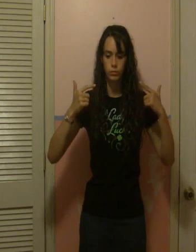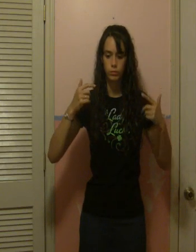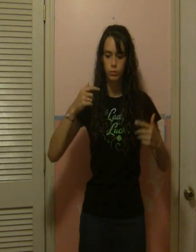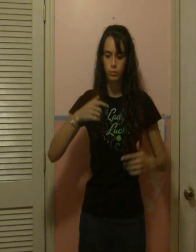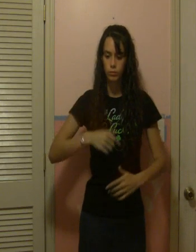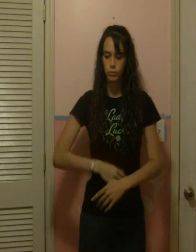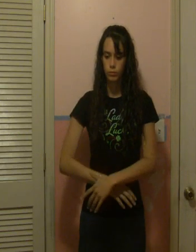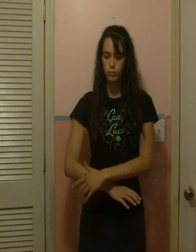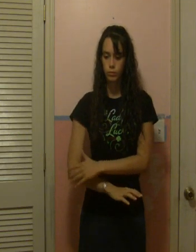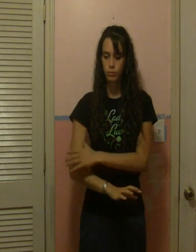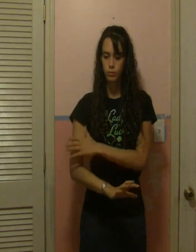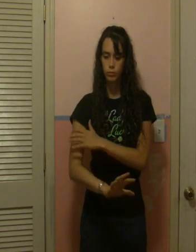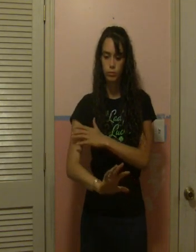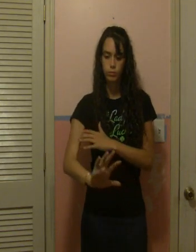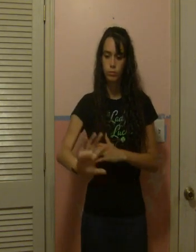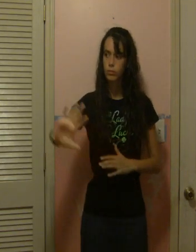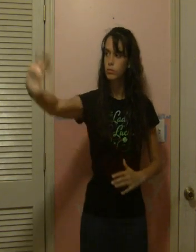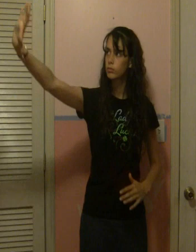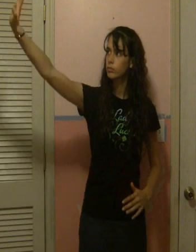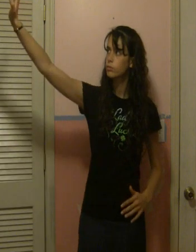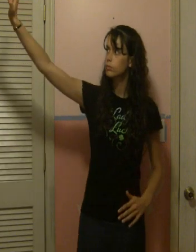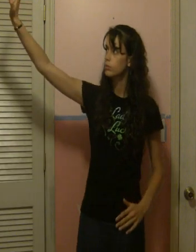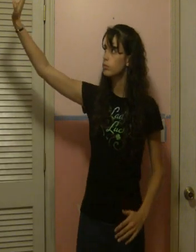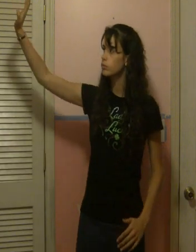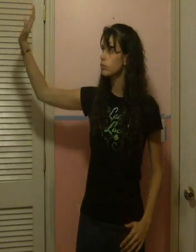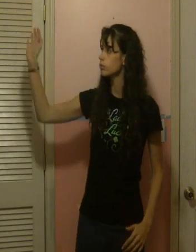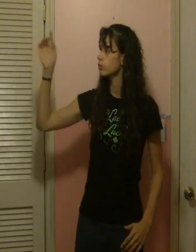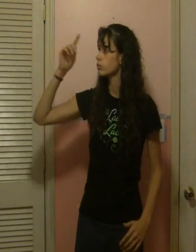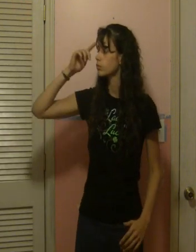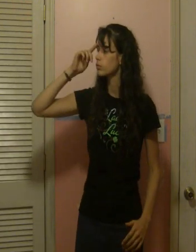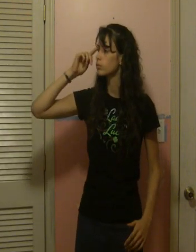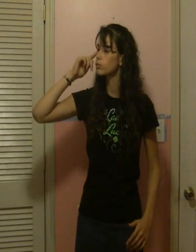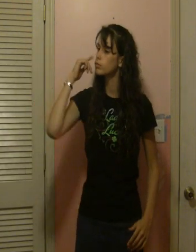Through your eyes